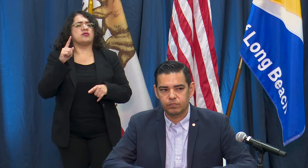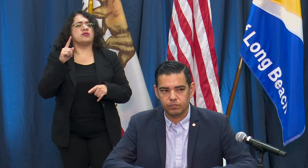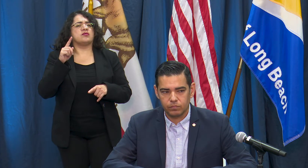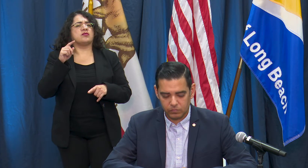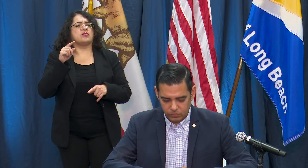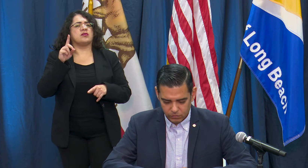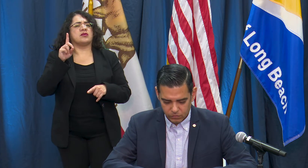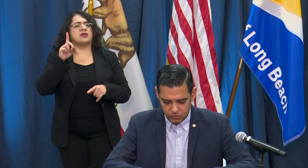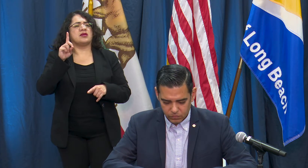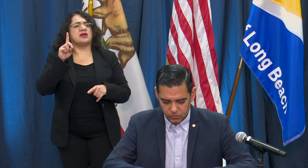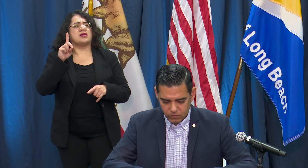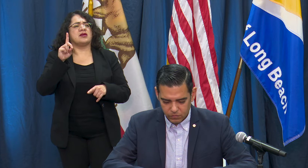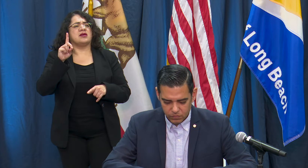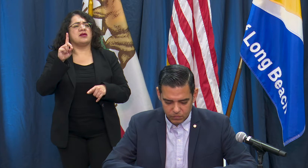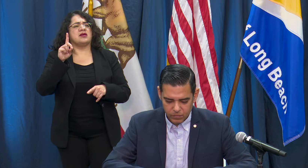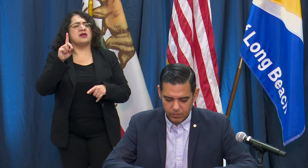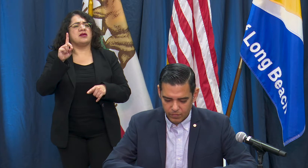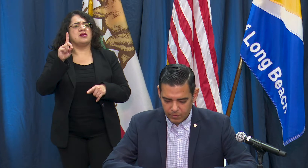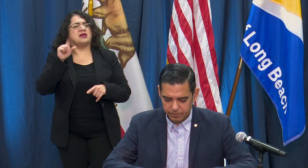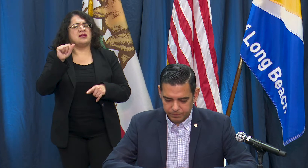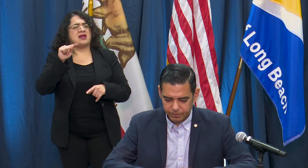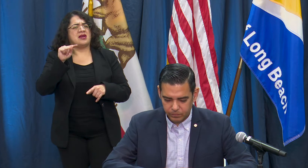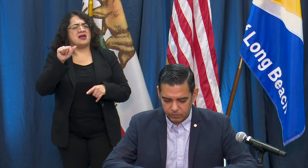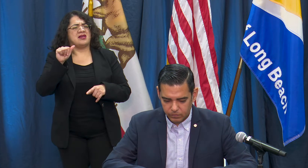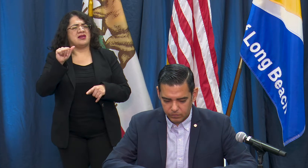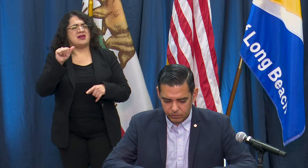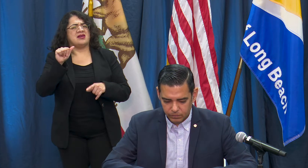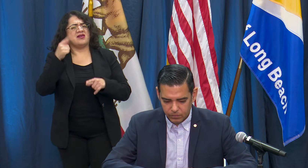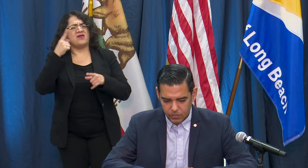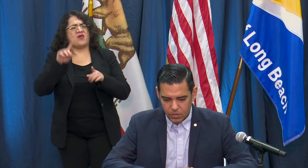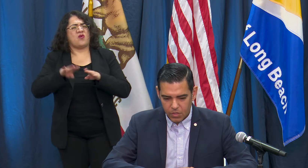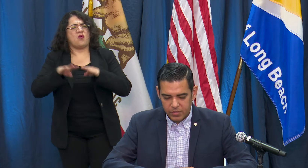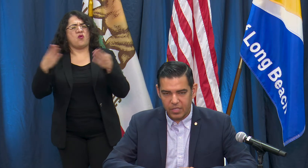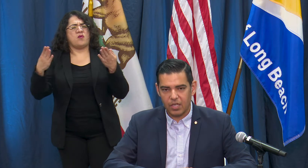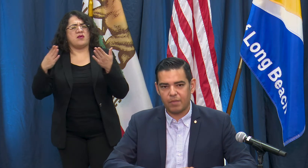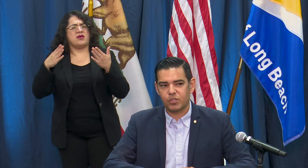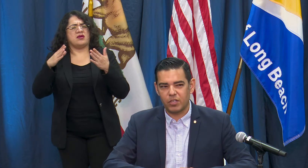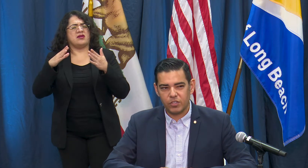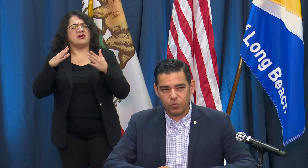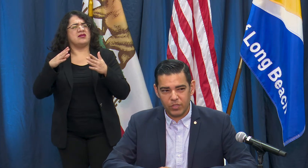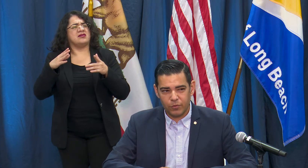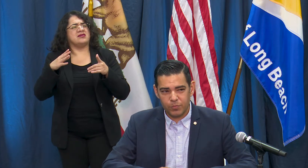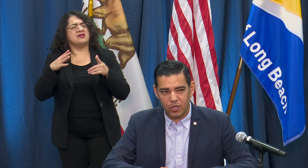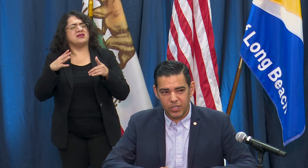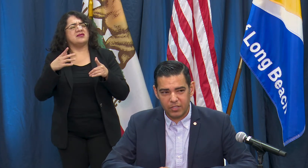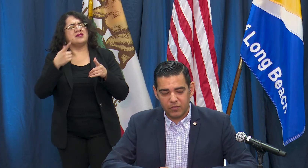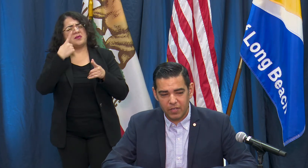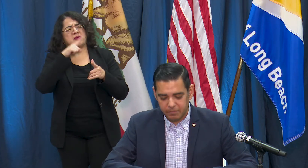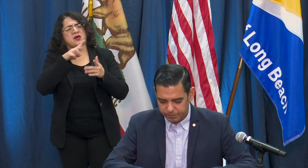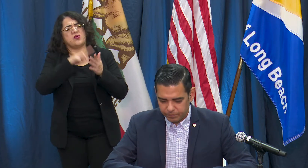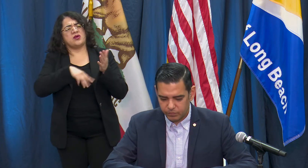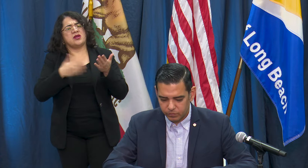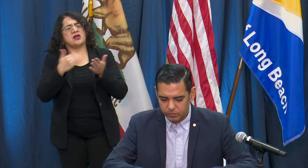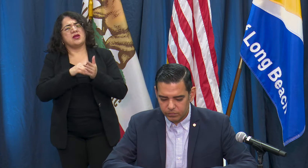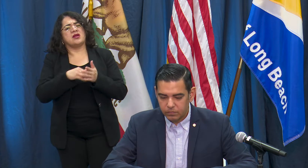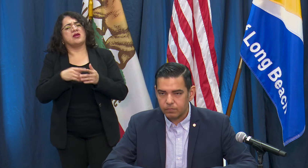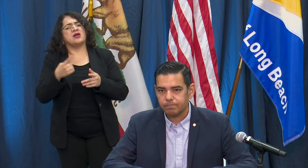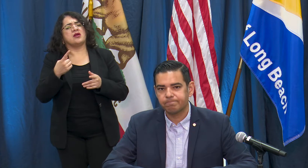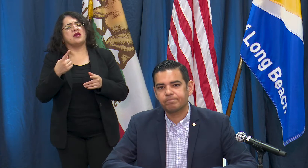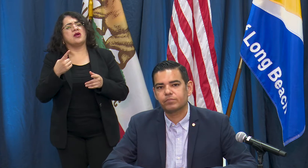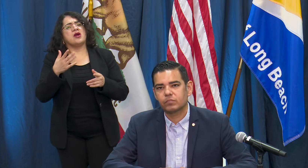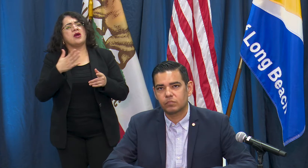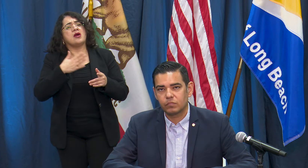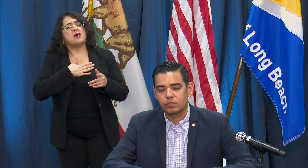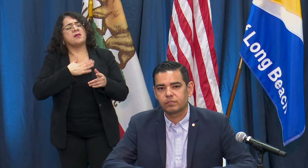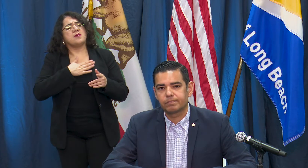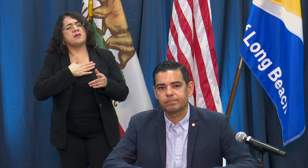data and our health department to reopen the city. And what's that plan look like? I'm sorry, did you read the first part, Jake? You said It says that one of the individuals states, it's